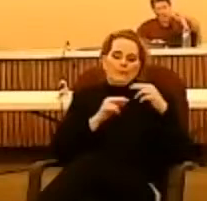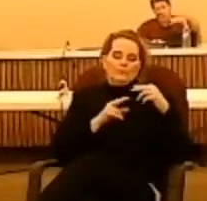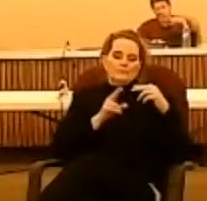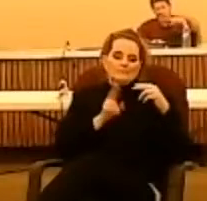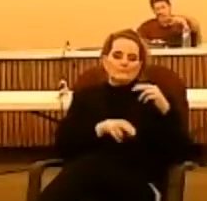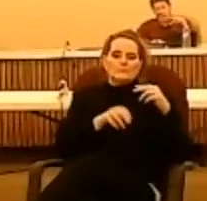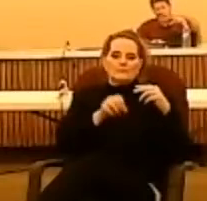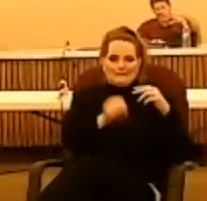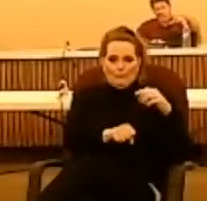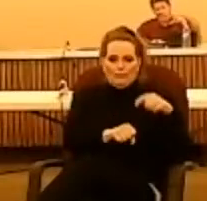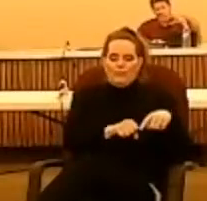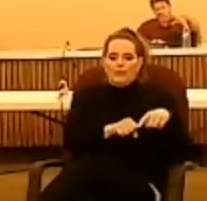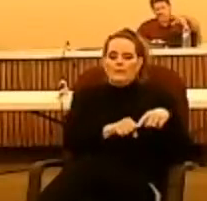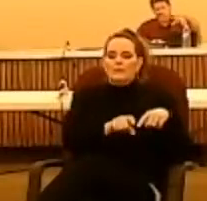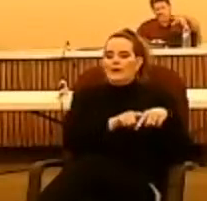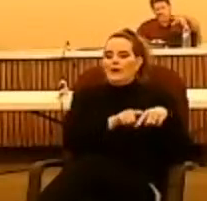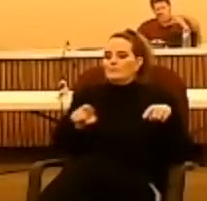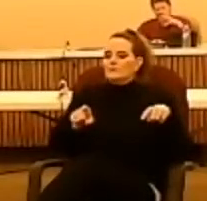the